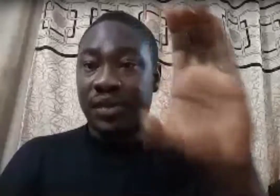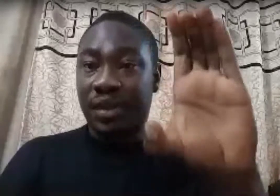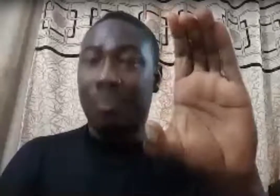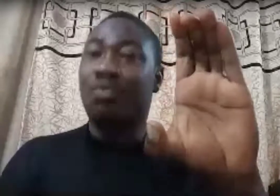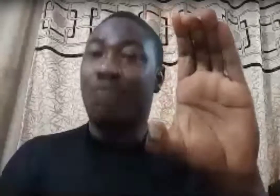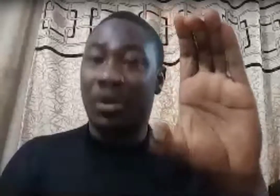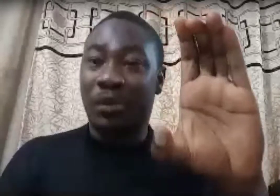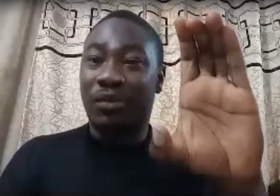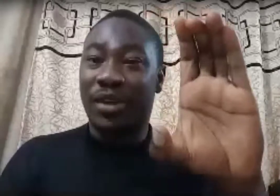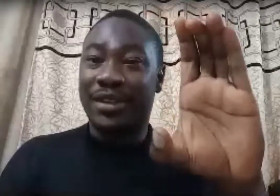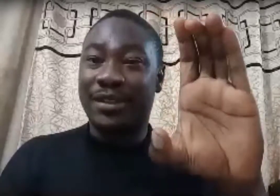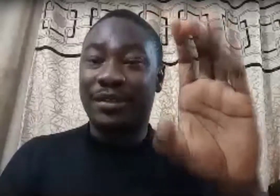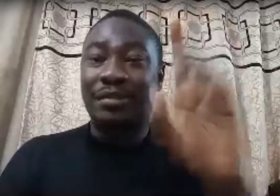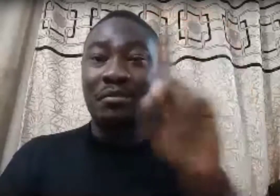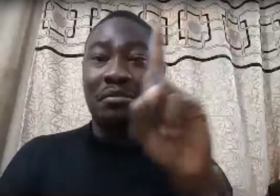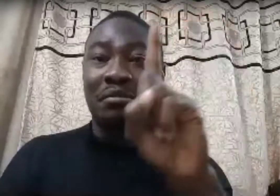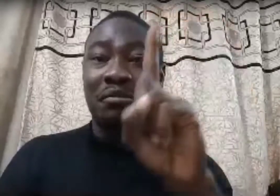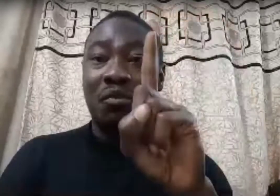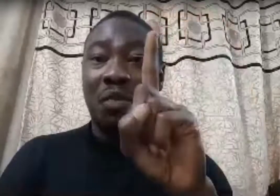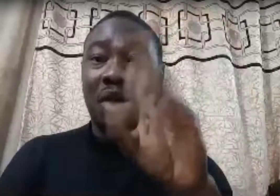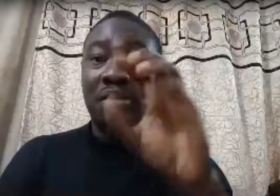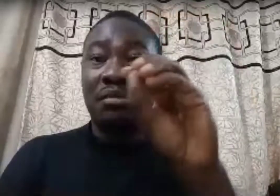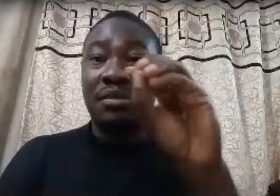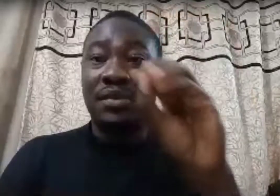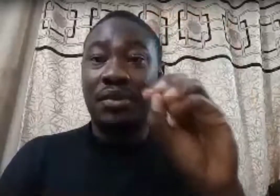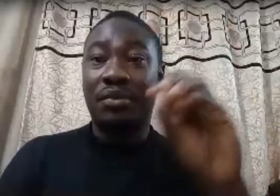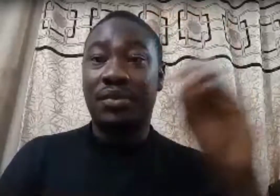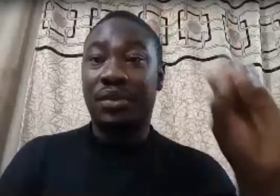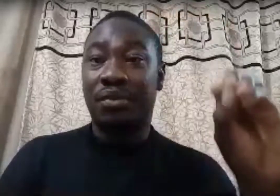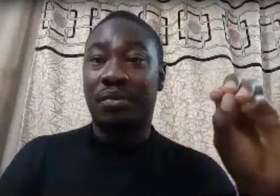1, 0, 0, 100. So both go.